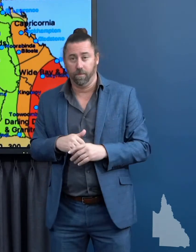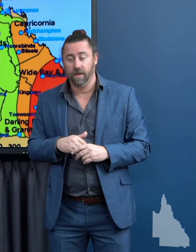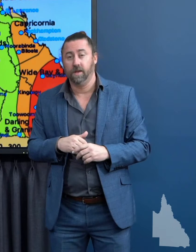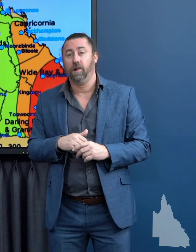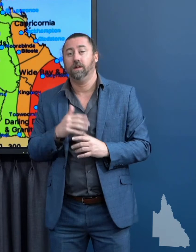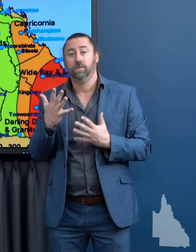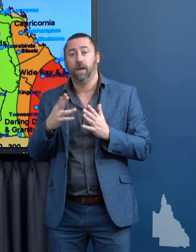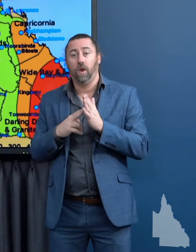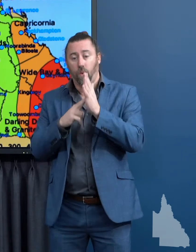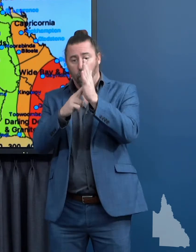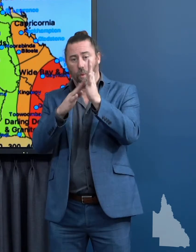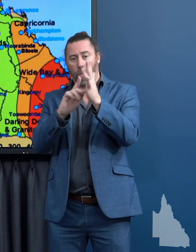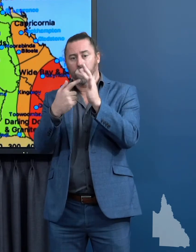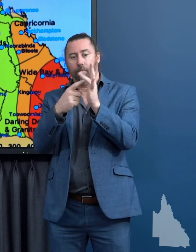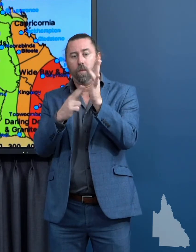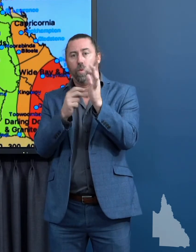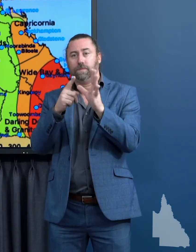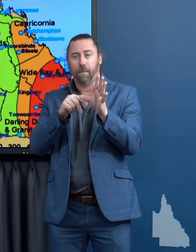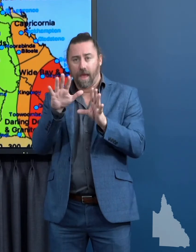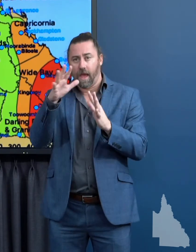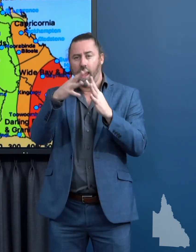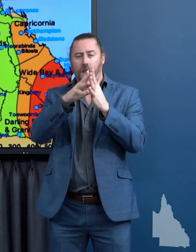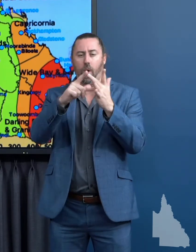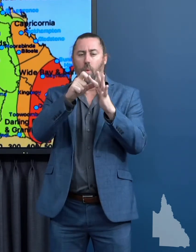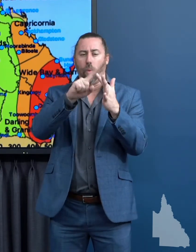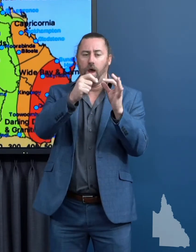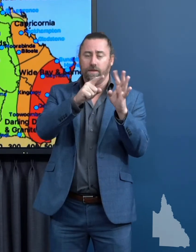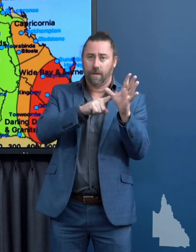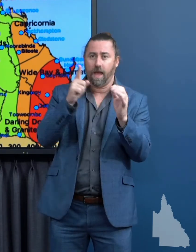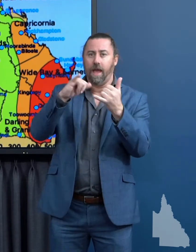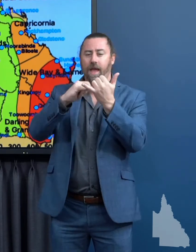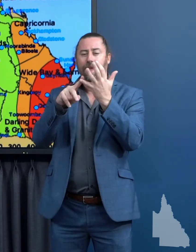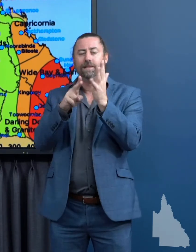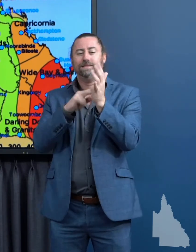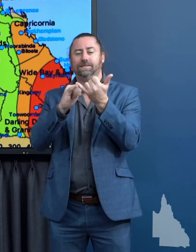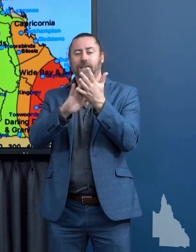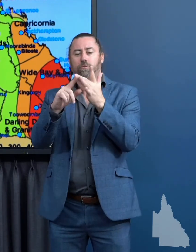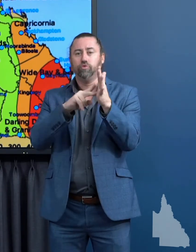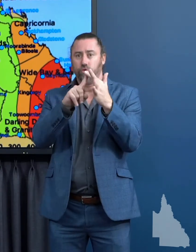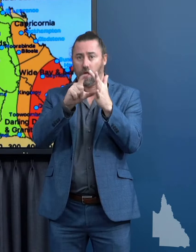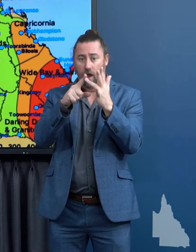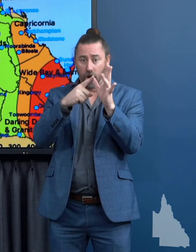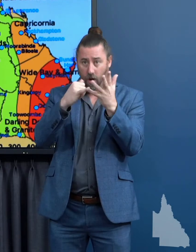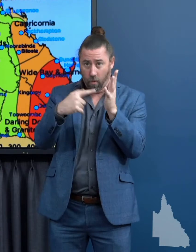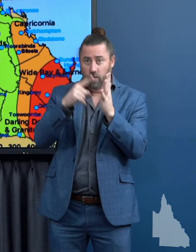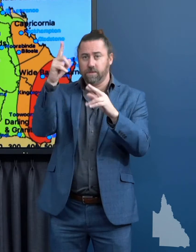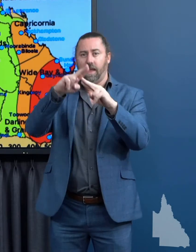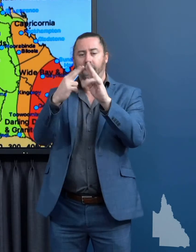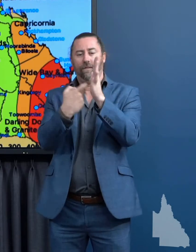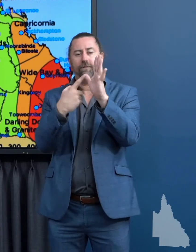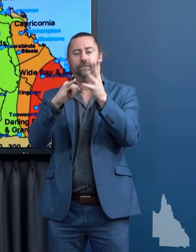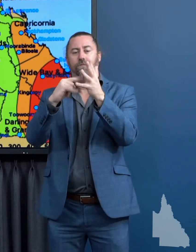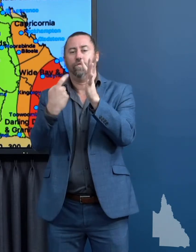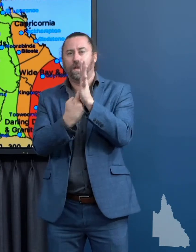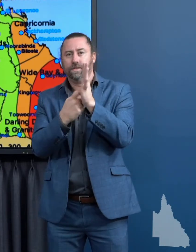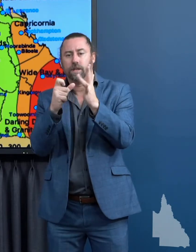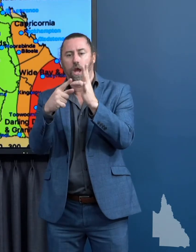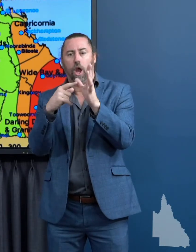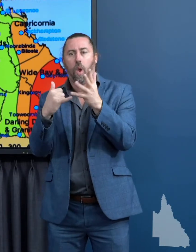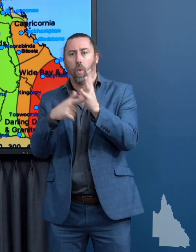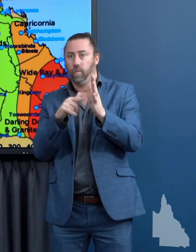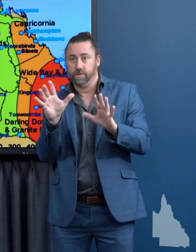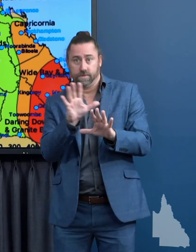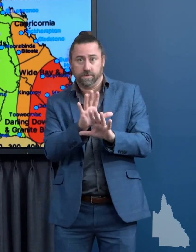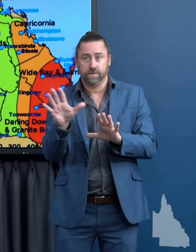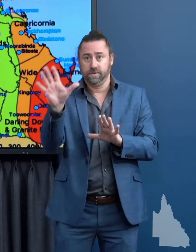reiterate, that's north of Moreton Bay, Wide Bay, Sunshine Coast and the Fraser Coast as well. And that's expected, the severe